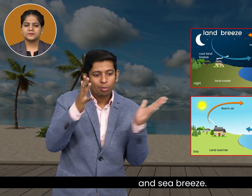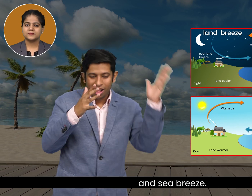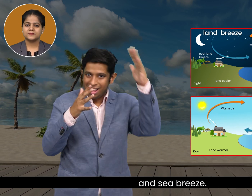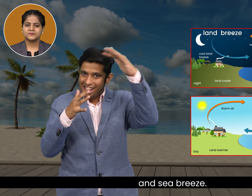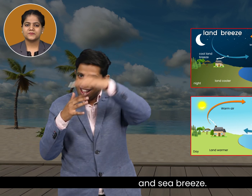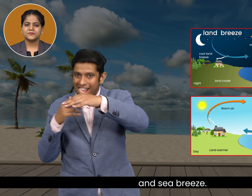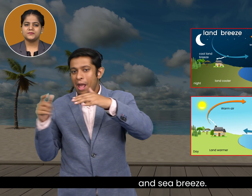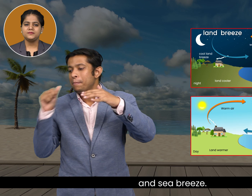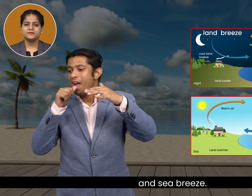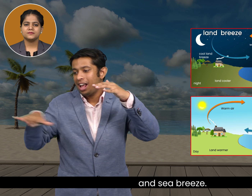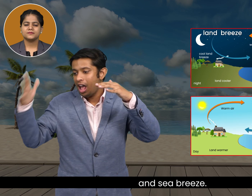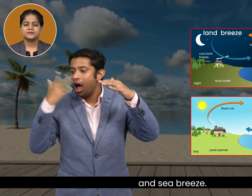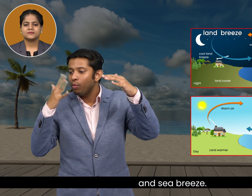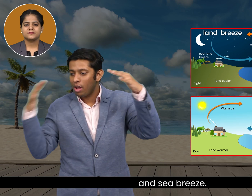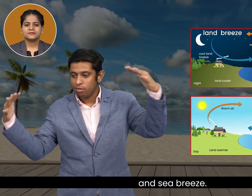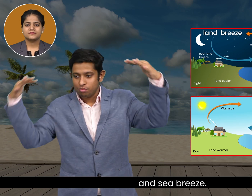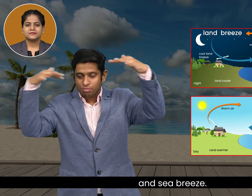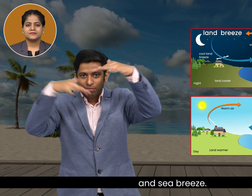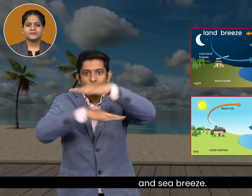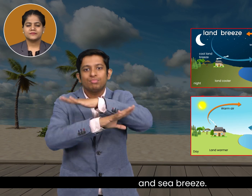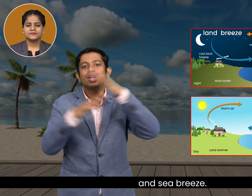breeze.